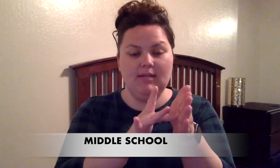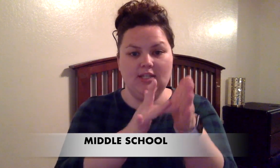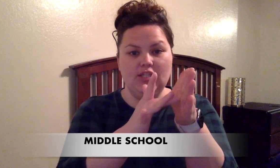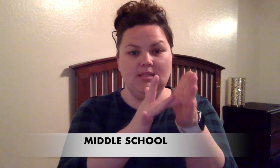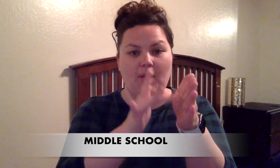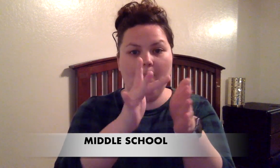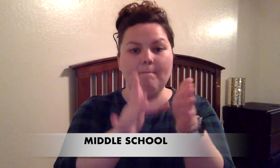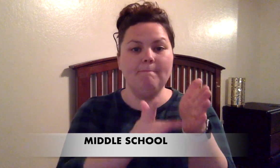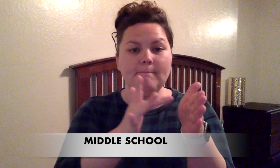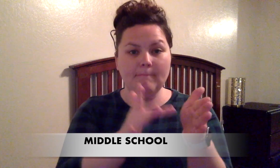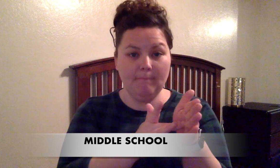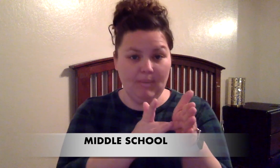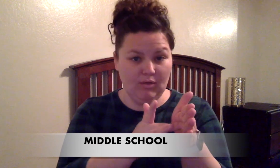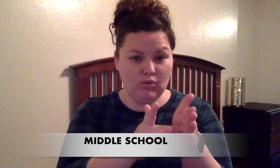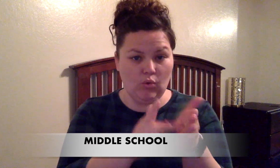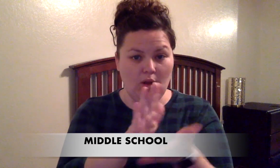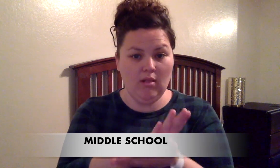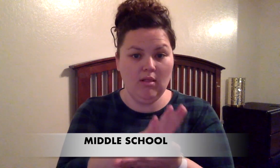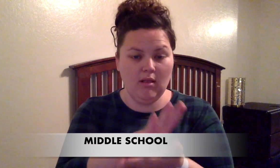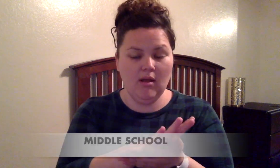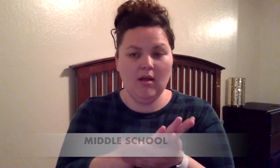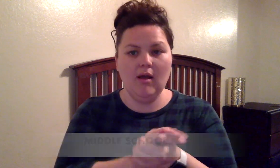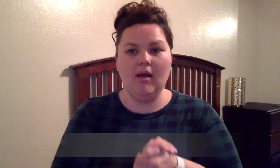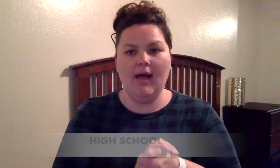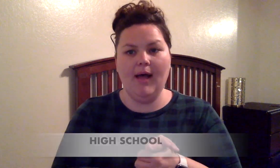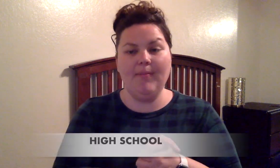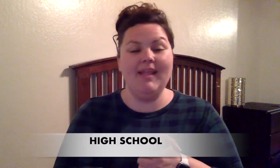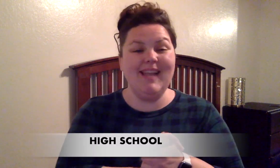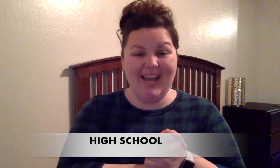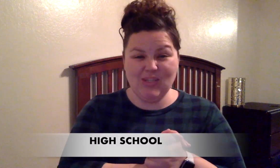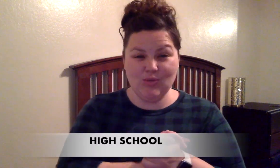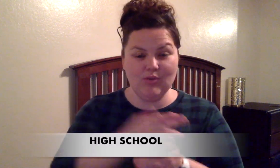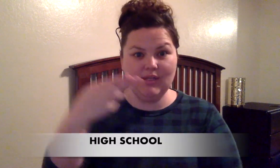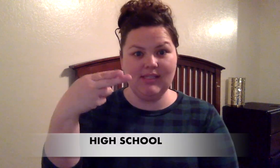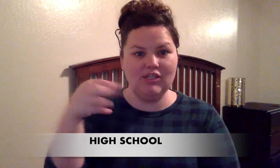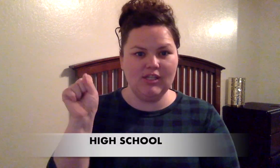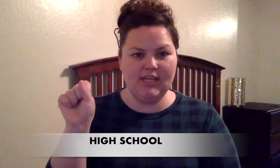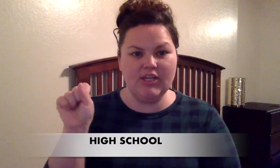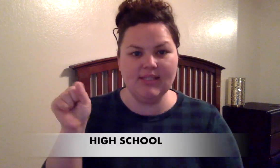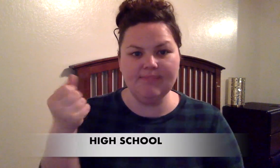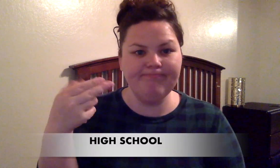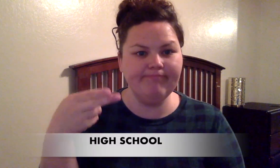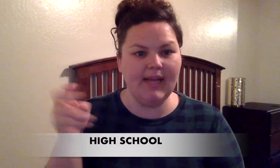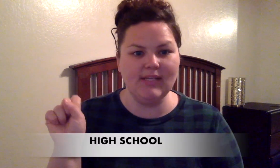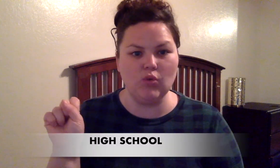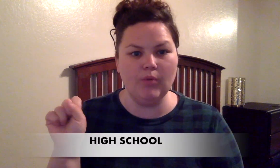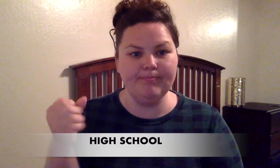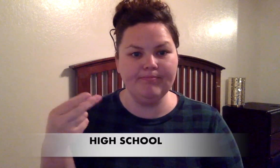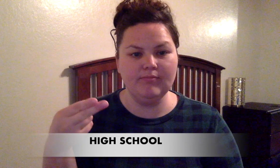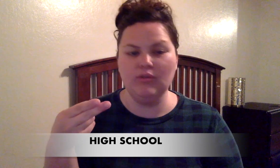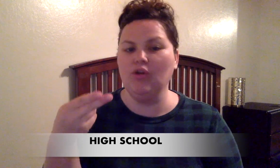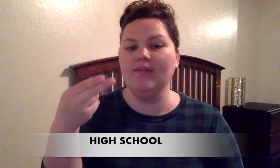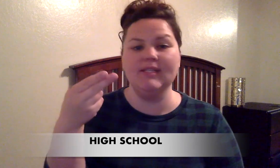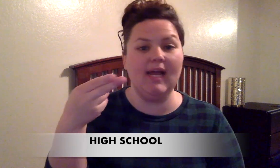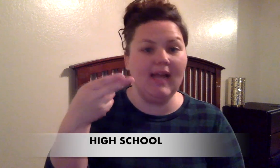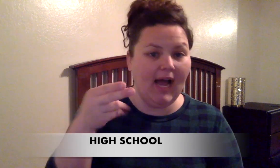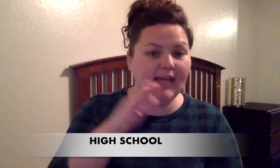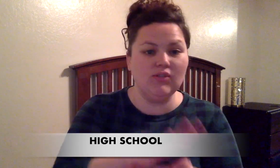touches the palm. Middle school. And then high school is real easy. It's just HS. High school. You don't have to sign high